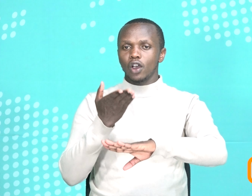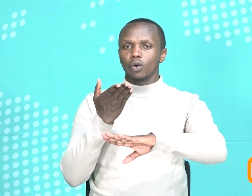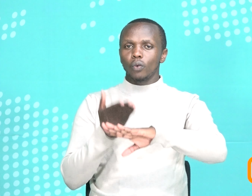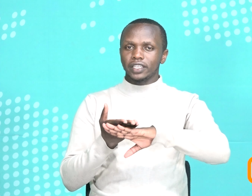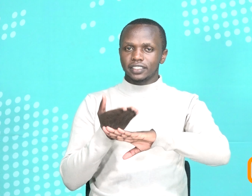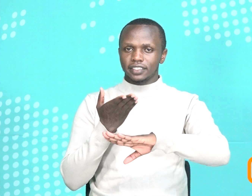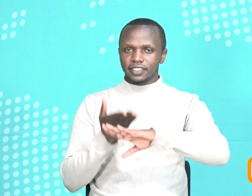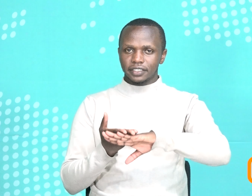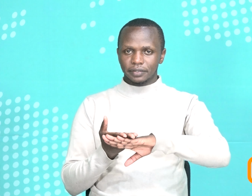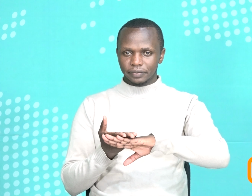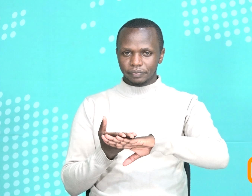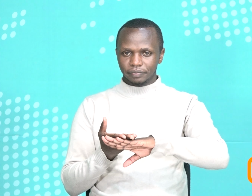wet,